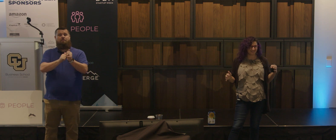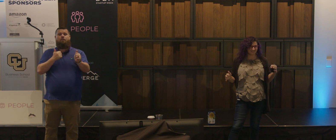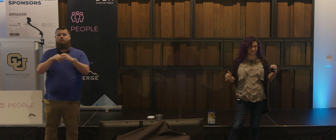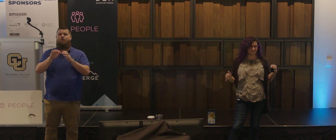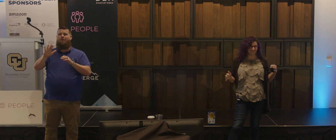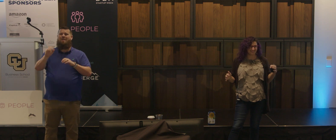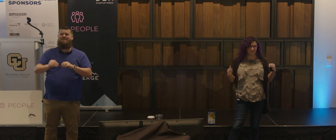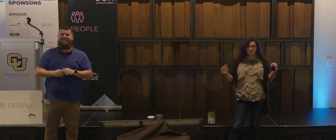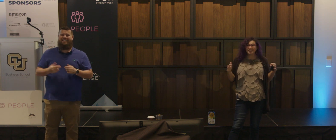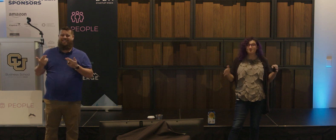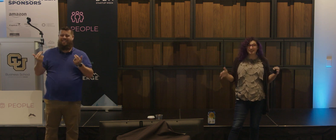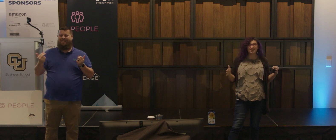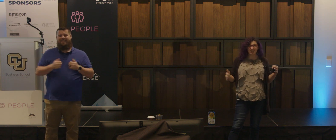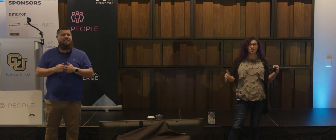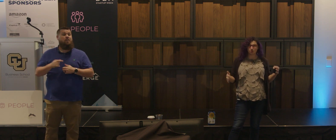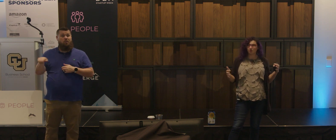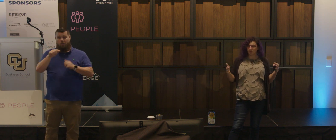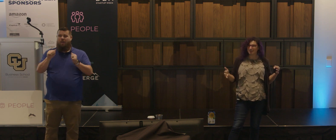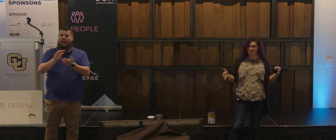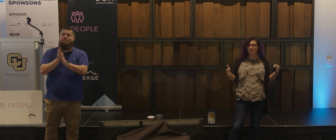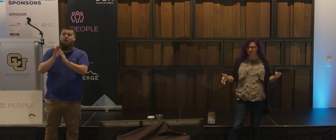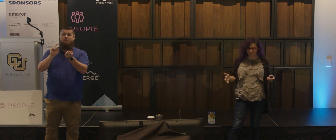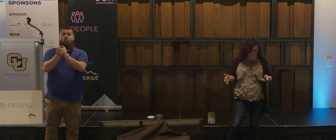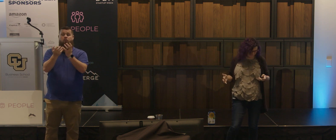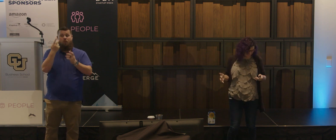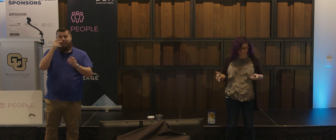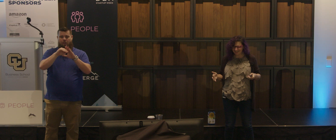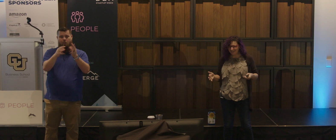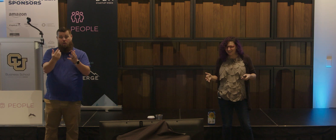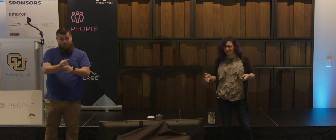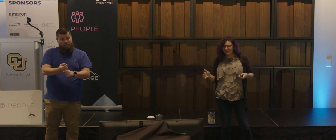company. You get to be the change you want to see in the world here.